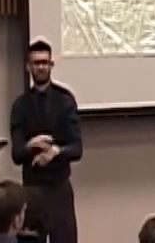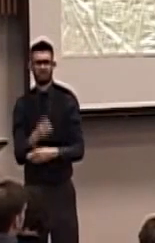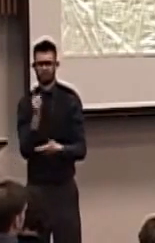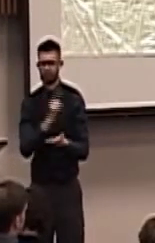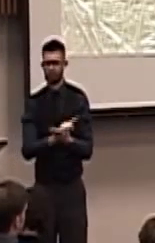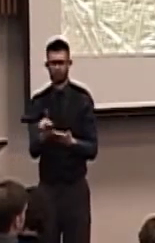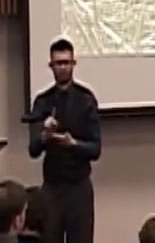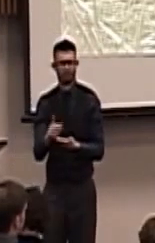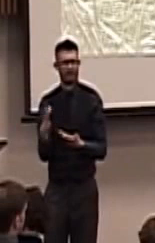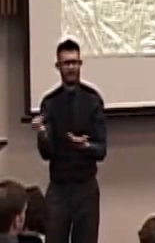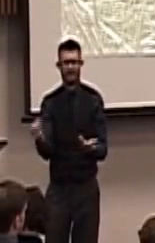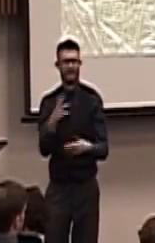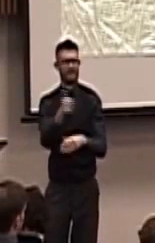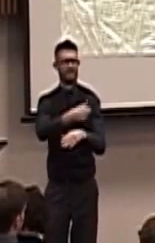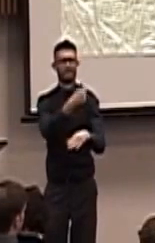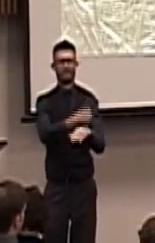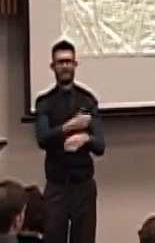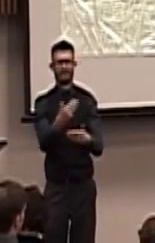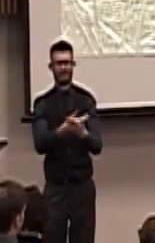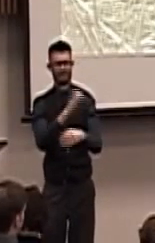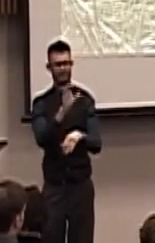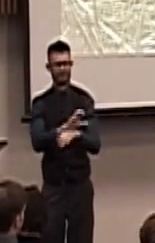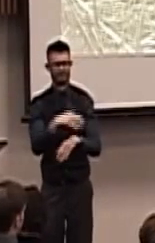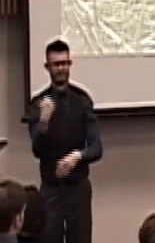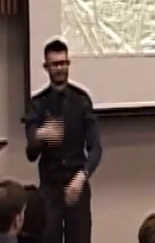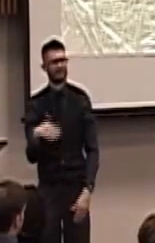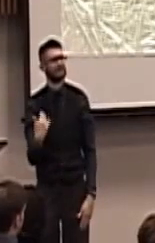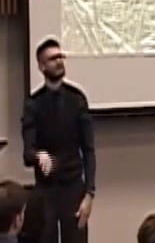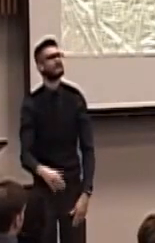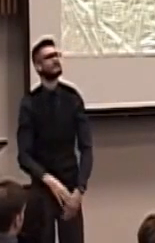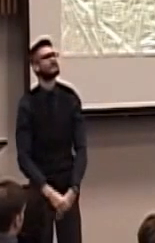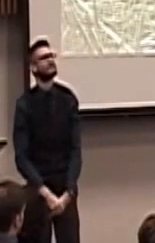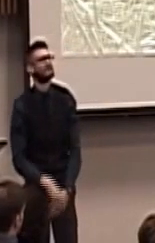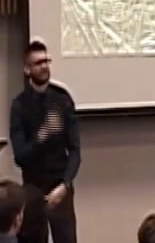plant a new church. That is so exciting.